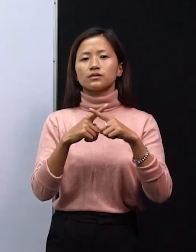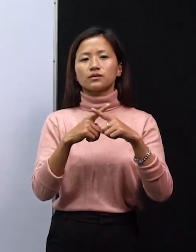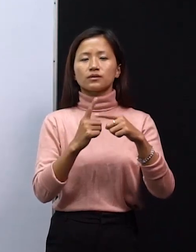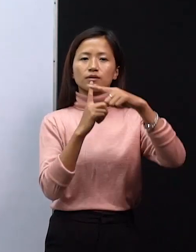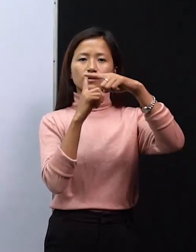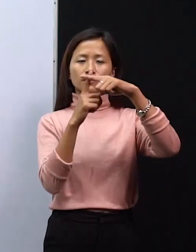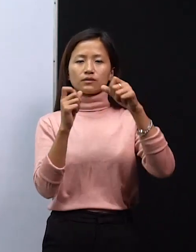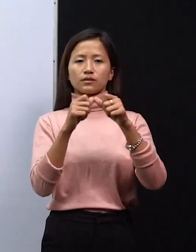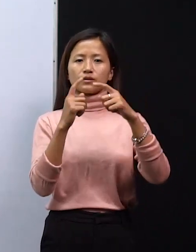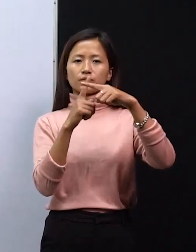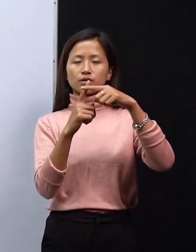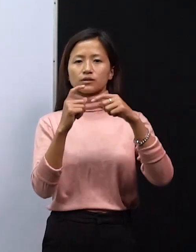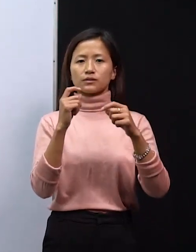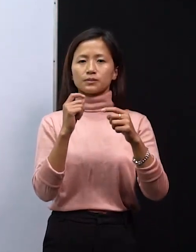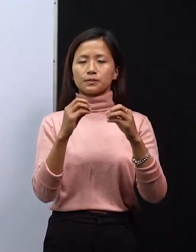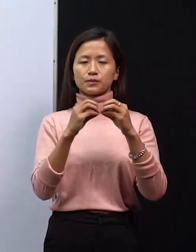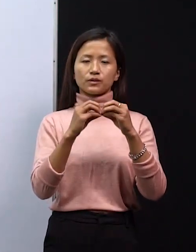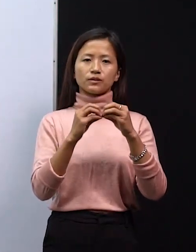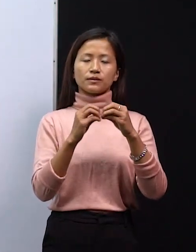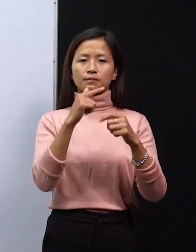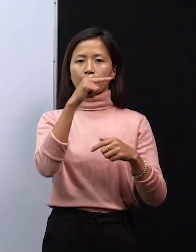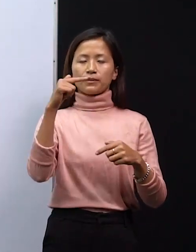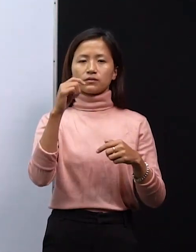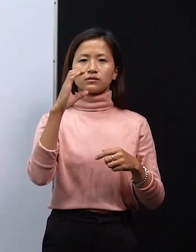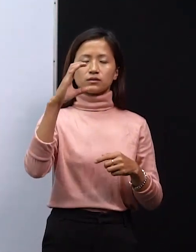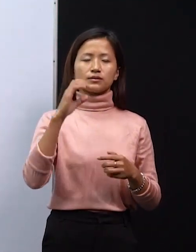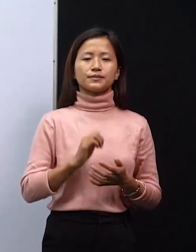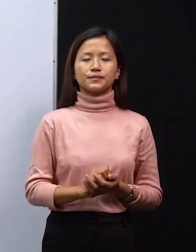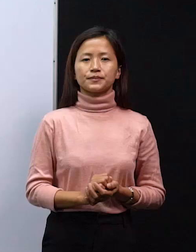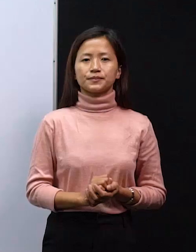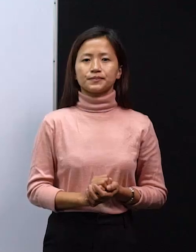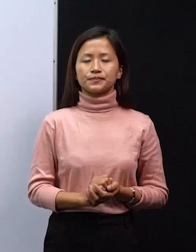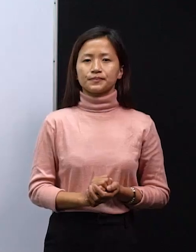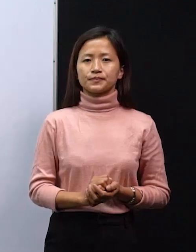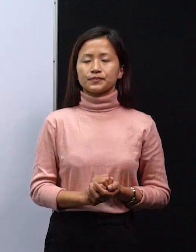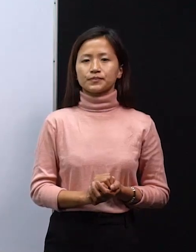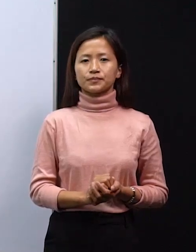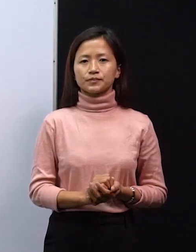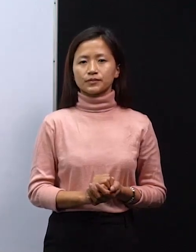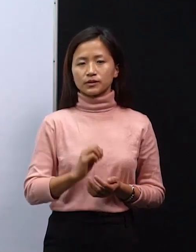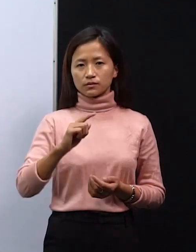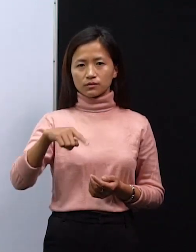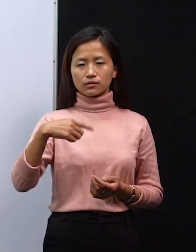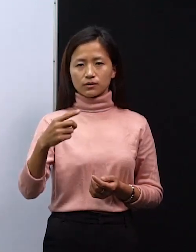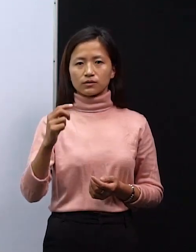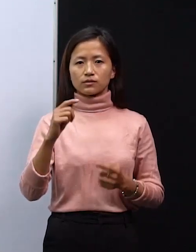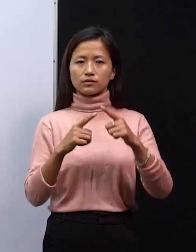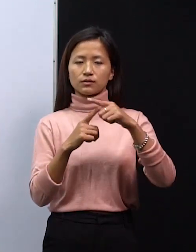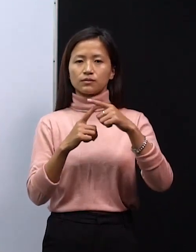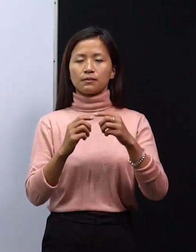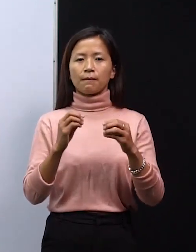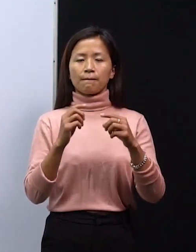A plus B minus C. I'll write it like this for better understanding. Then the next term plus